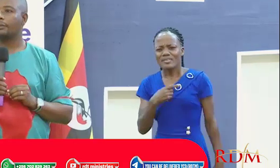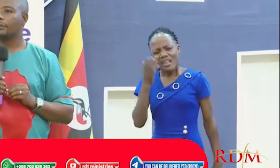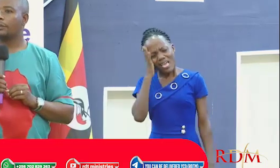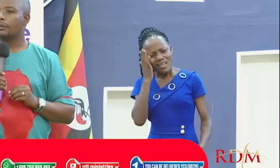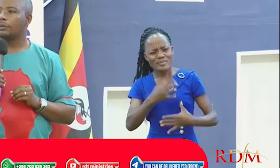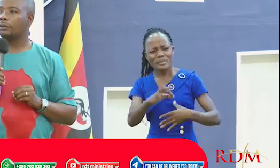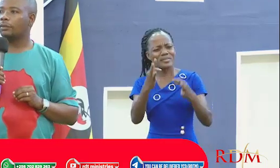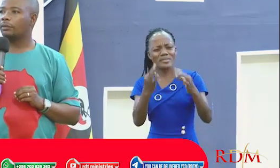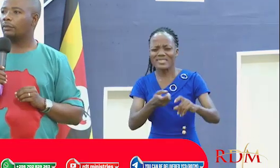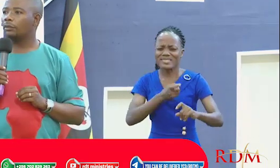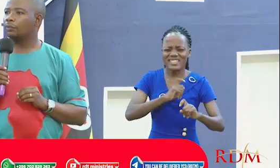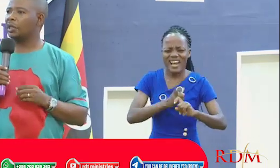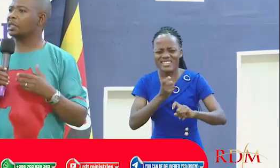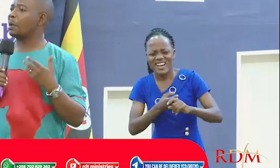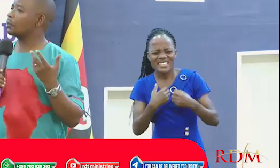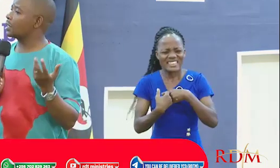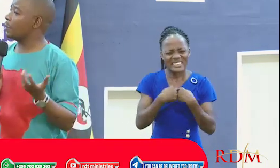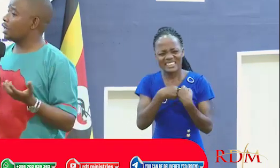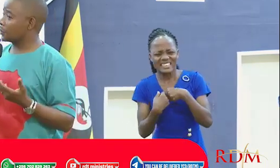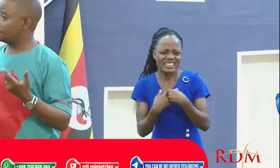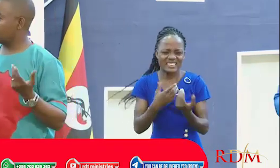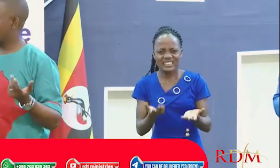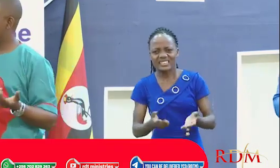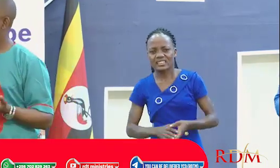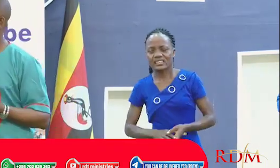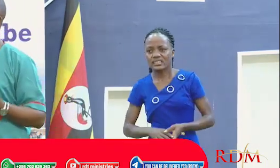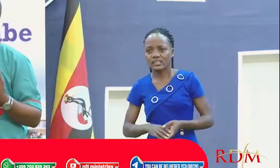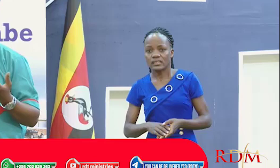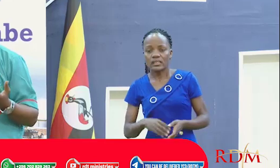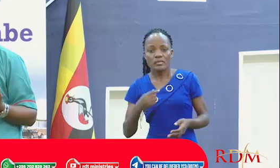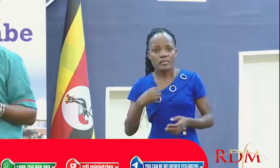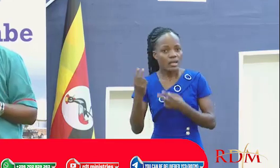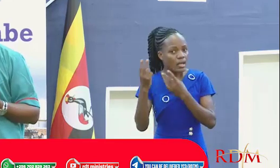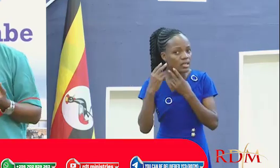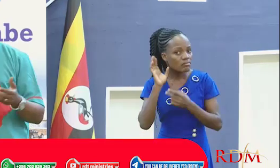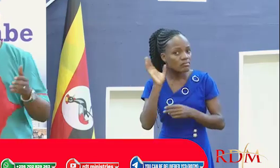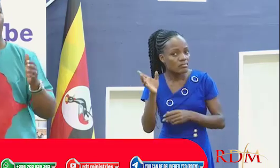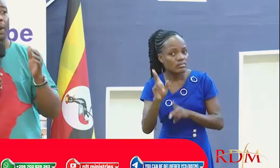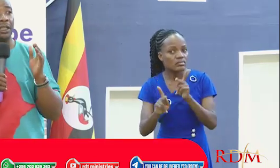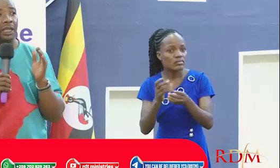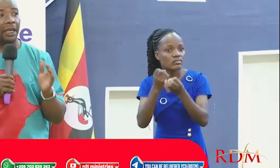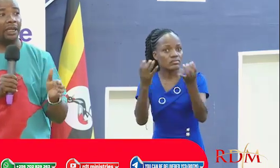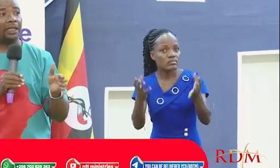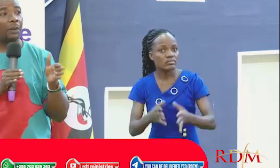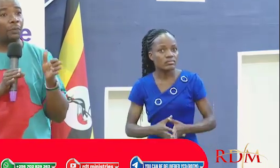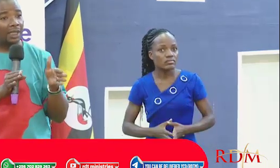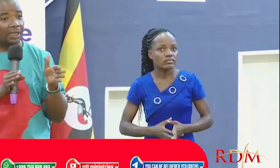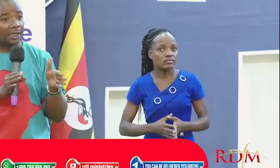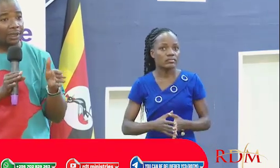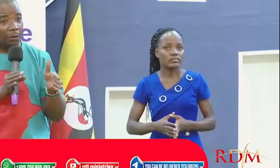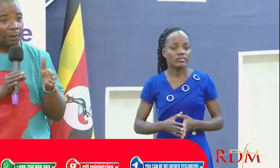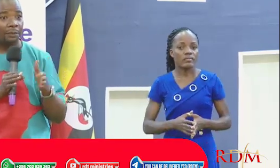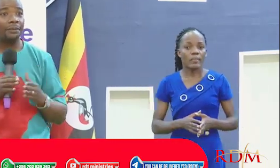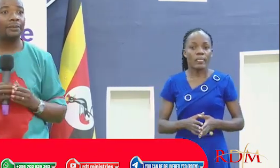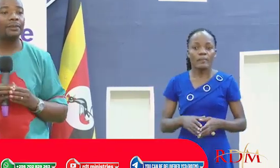reaches and you feel like you no longer feel it mpuliriza bulungi abantu I've listened to people. Abantu bakitegedde nti ne mu